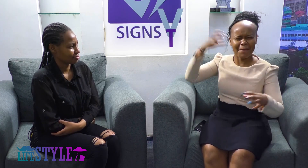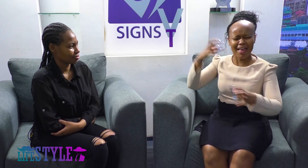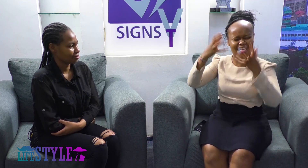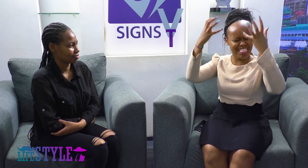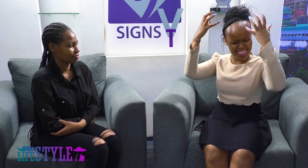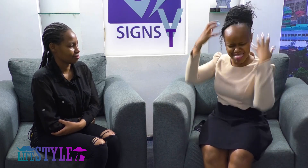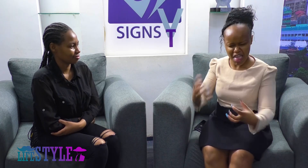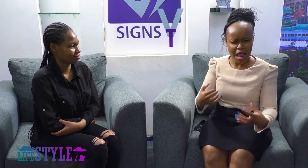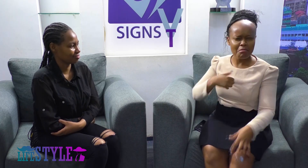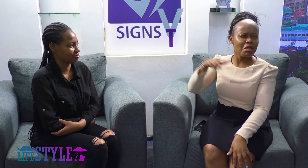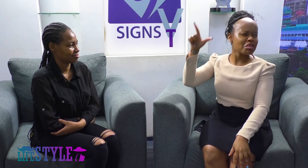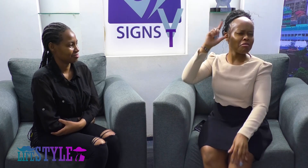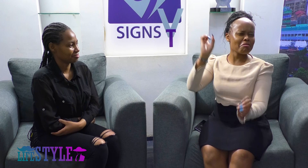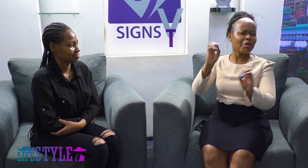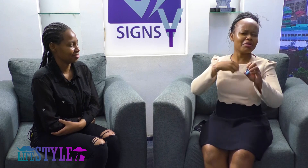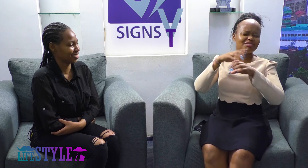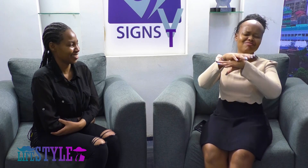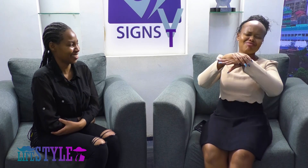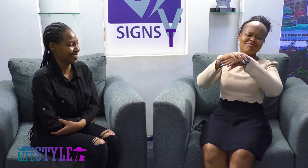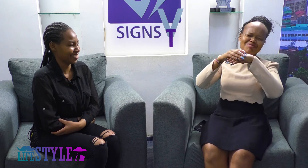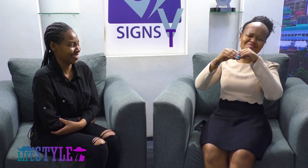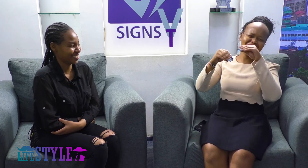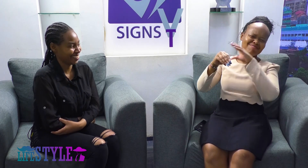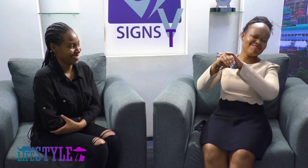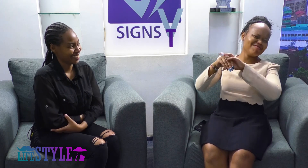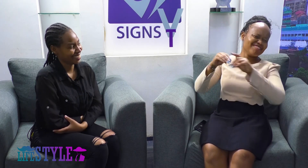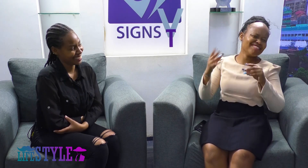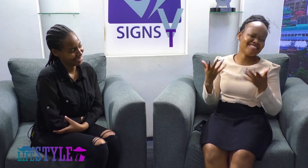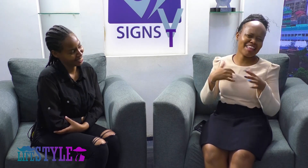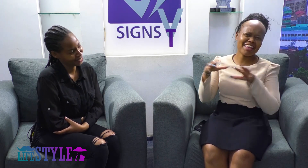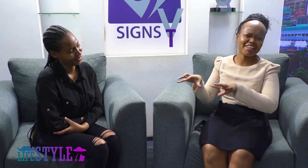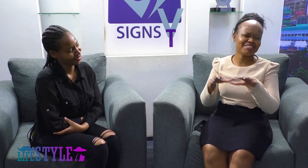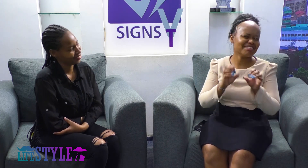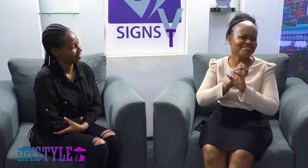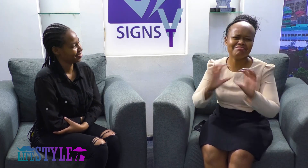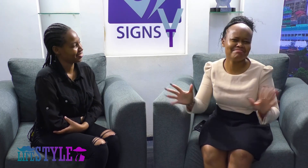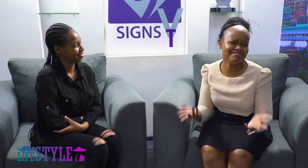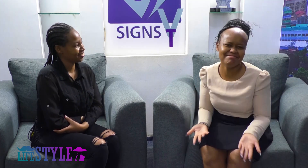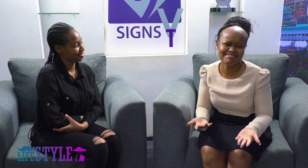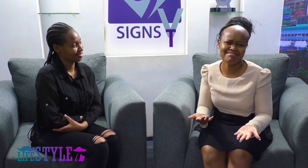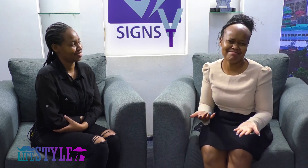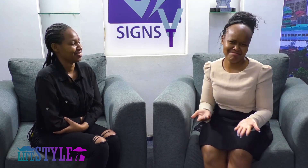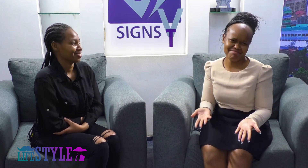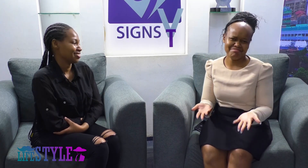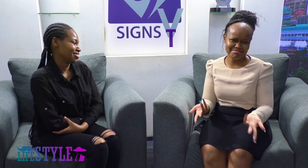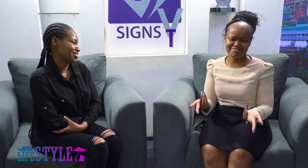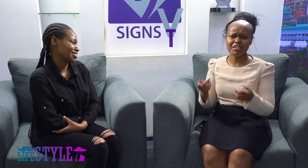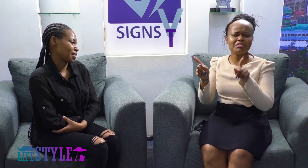Because when sometimes we have challenges like you are sleeping, then there's a lot of noise outside. But being a deaf, you can't hear